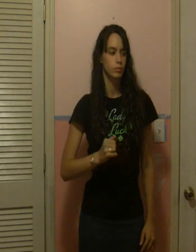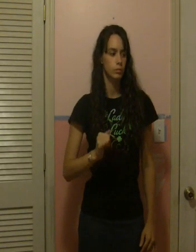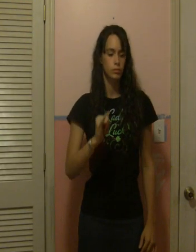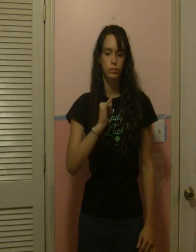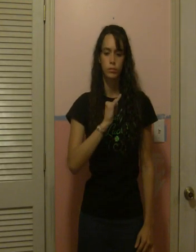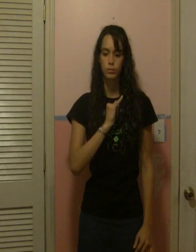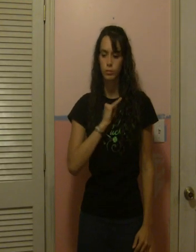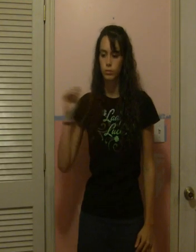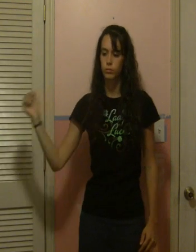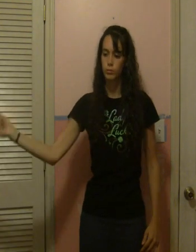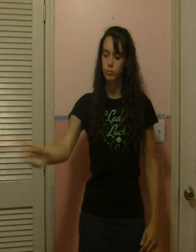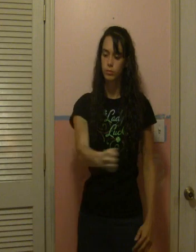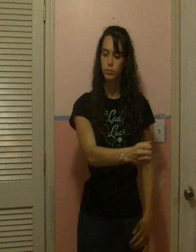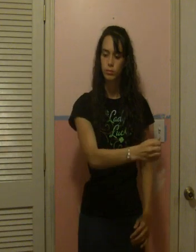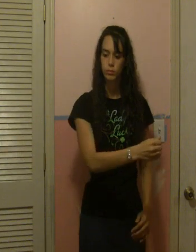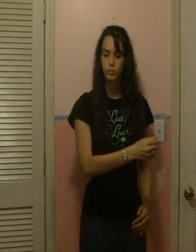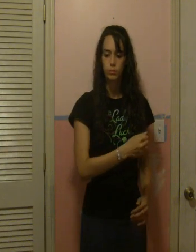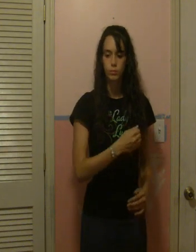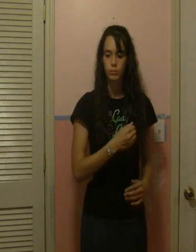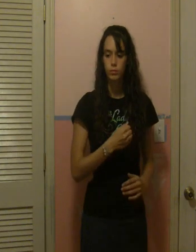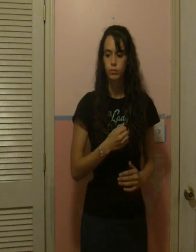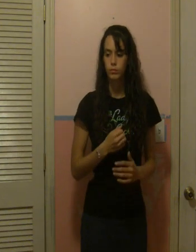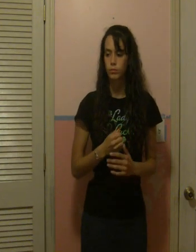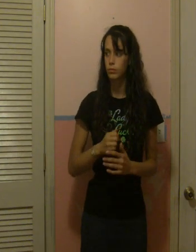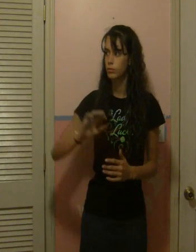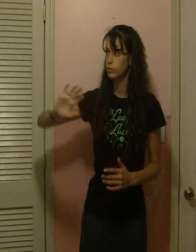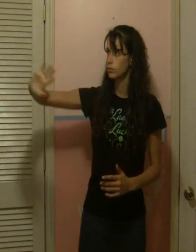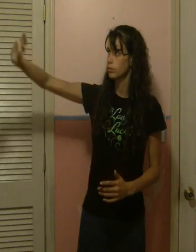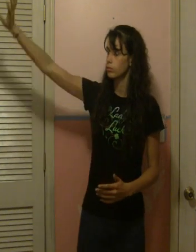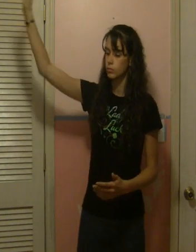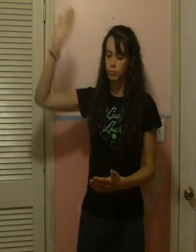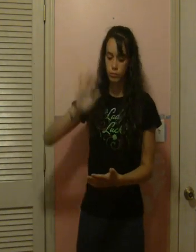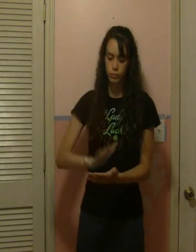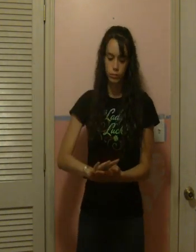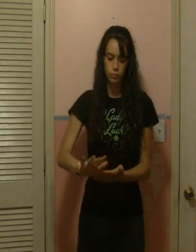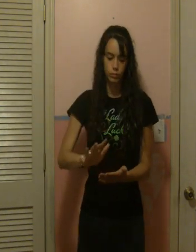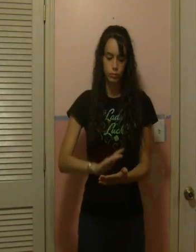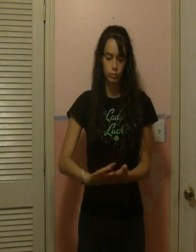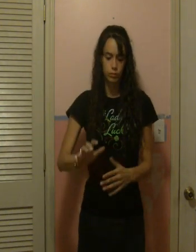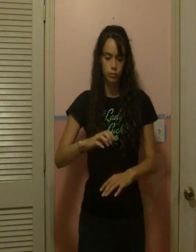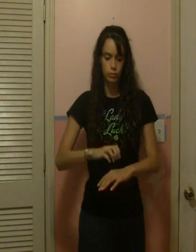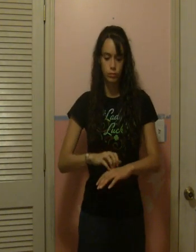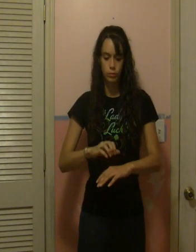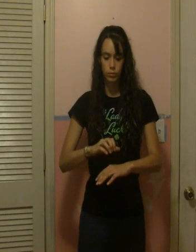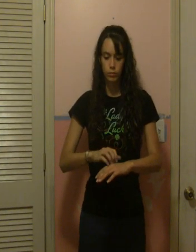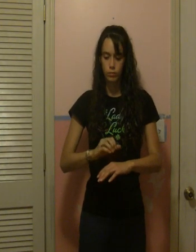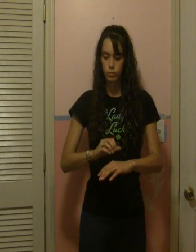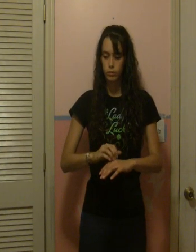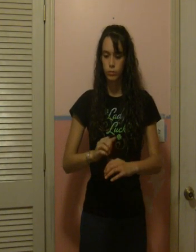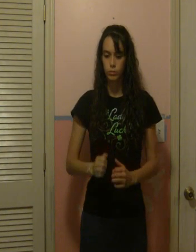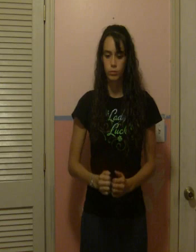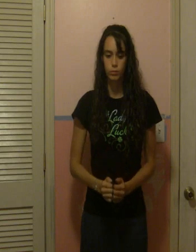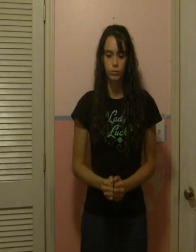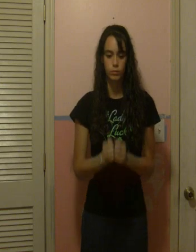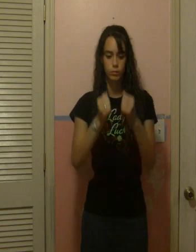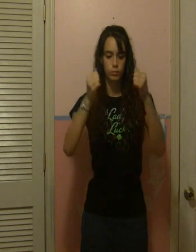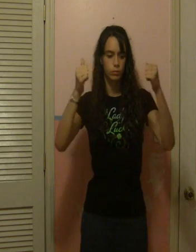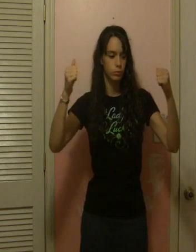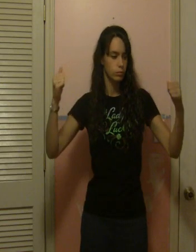I'm captured by your holy calling Set